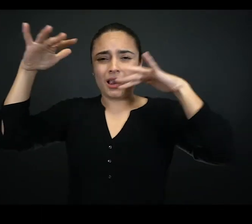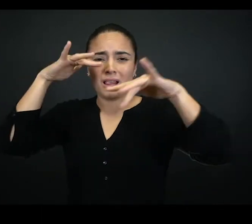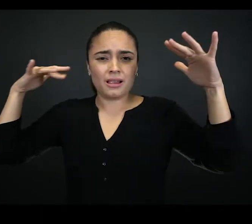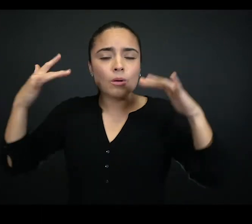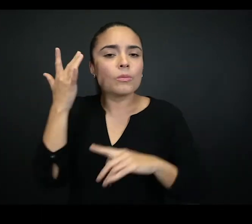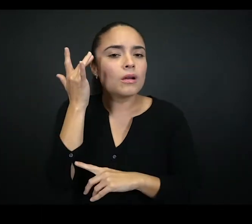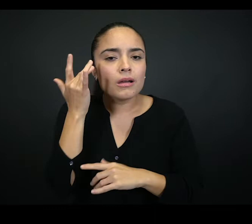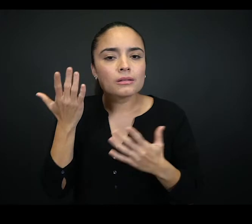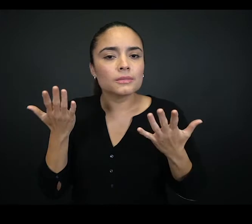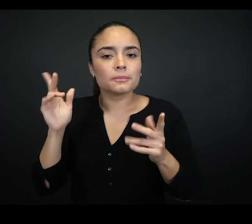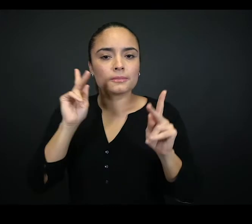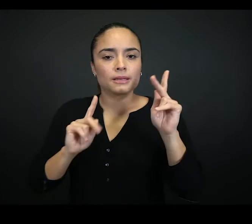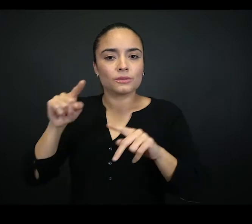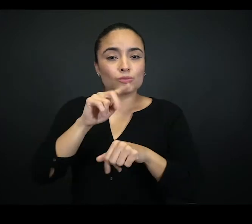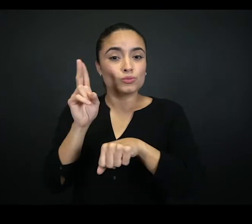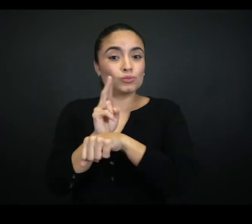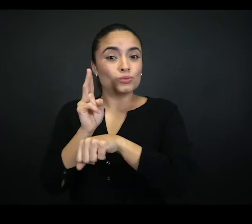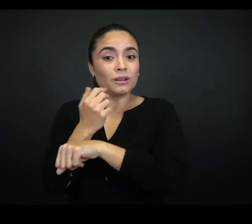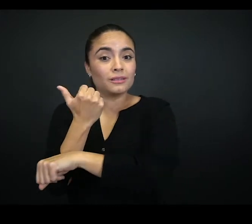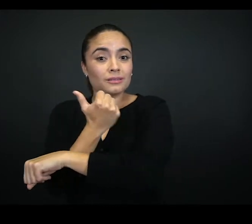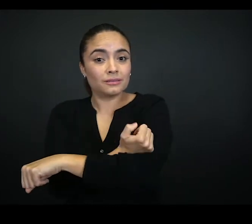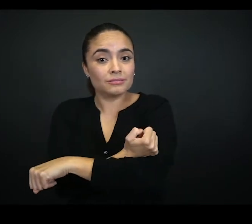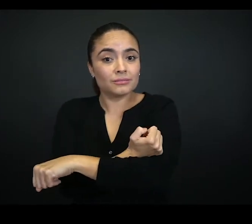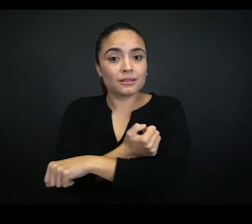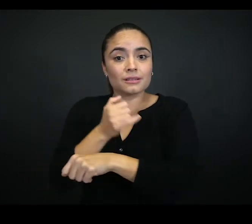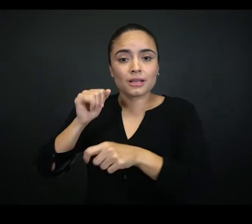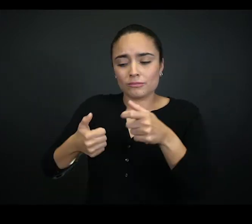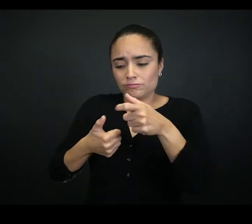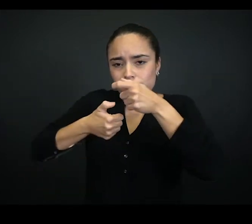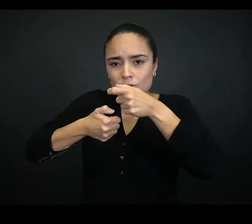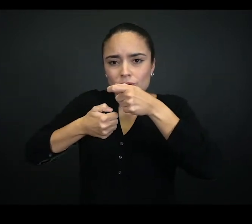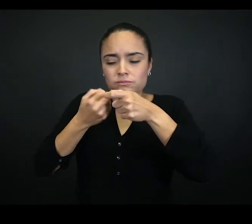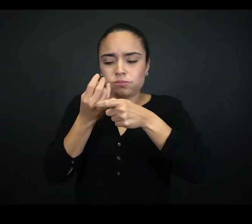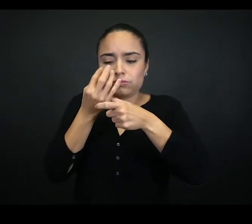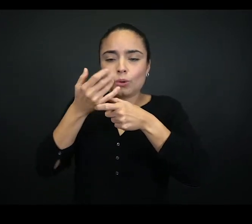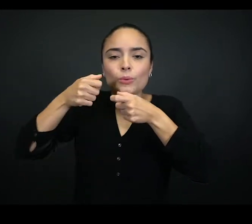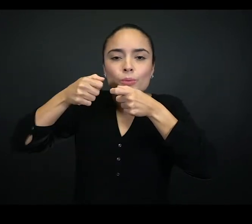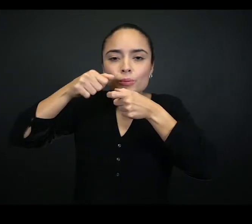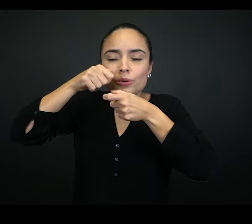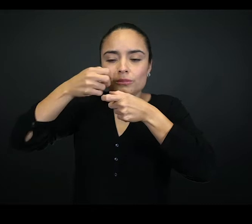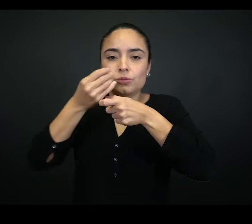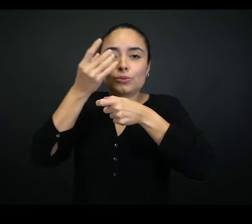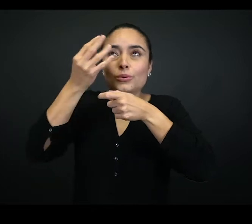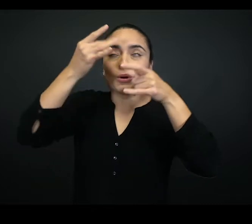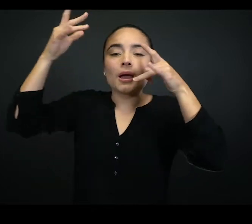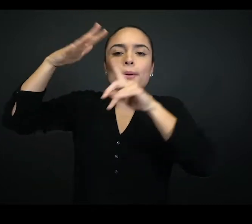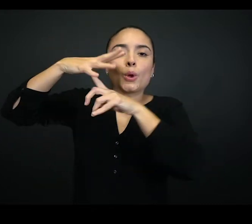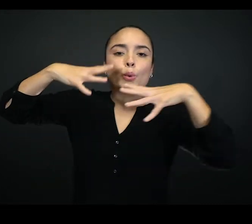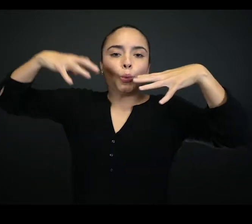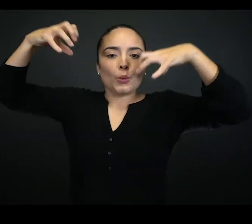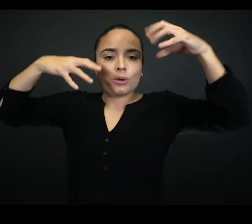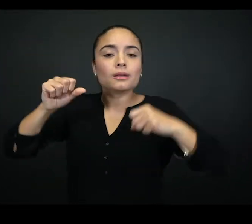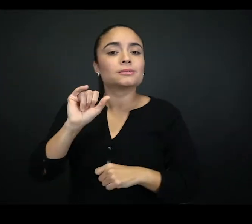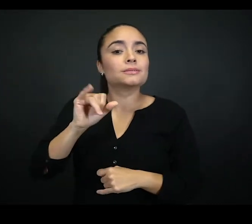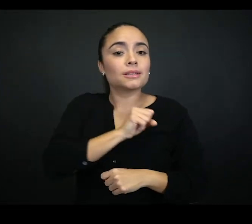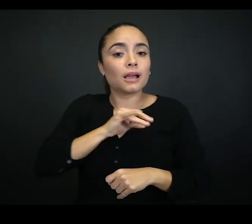staff, people who are using here. So people get assigned to a booth. Our staff are